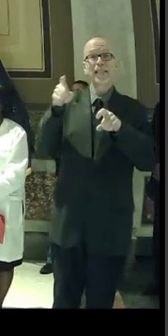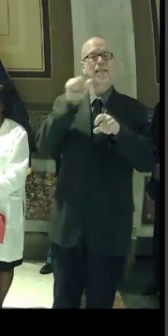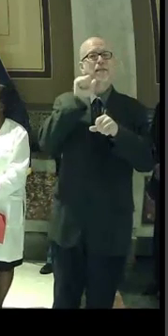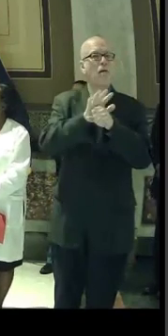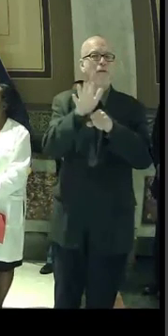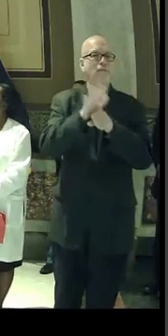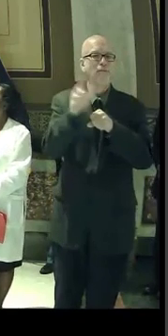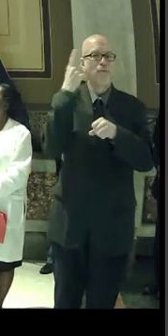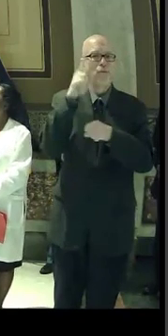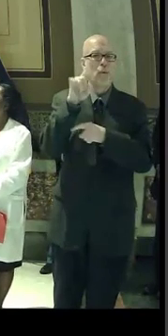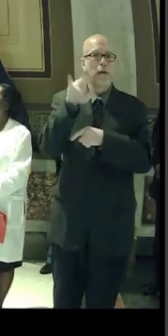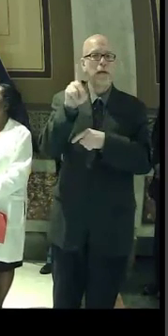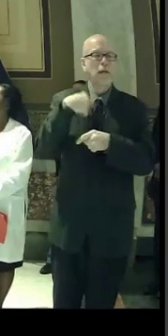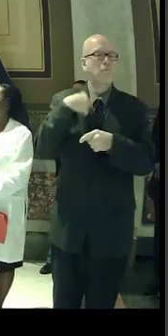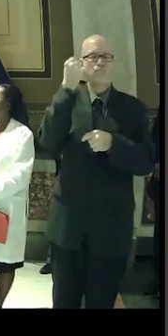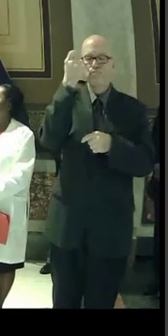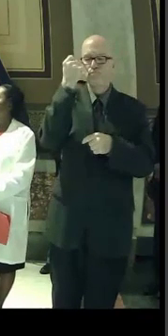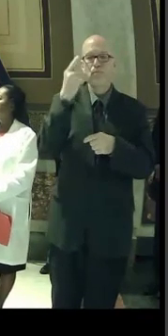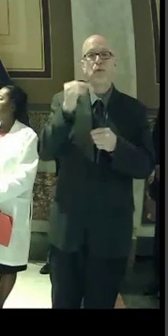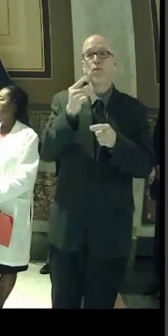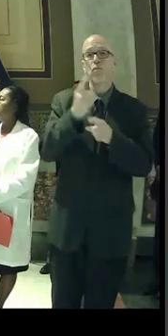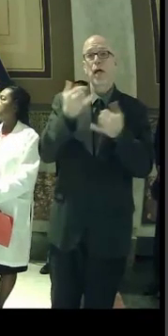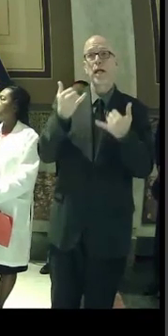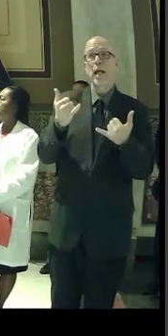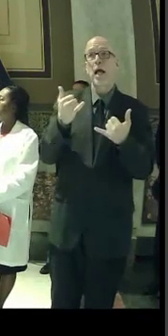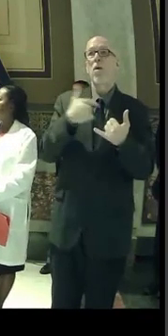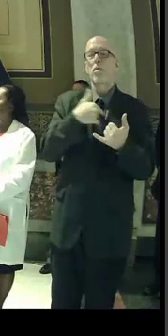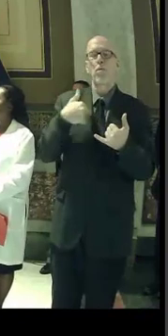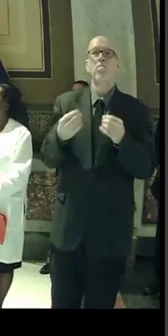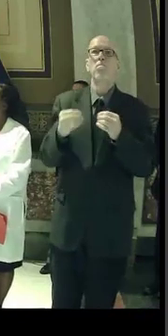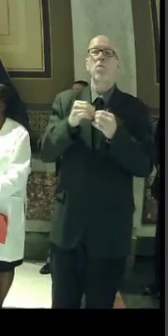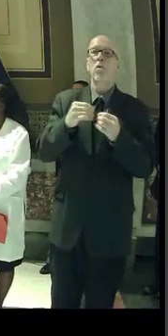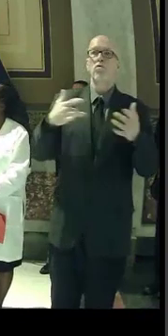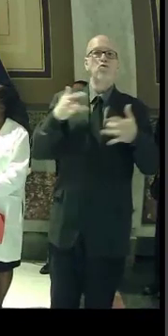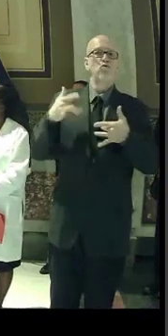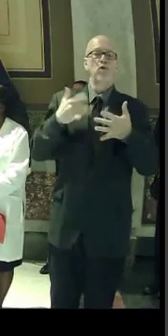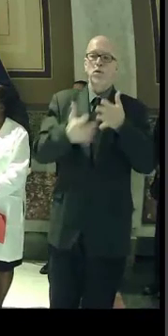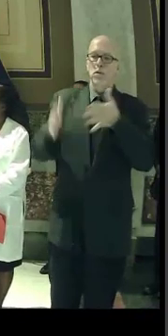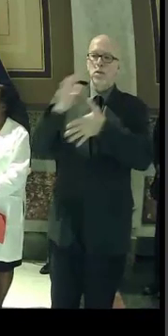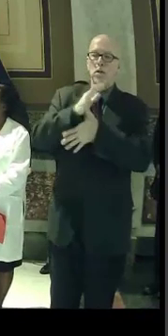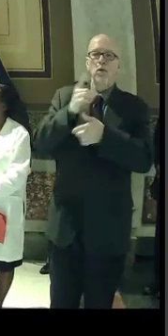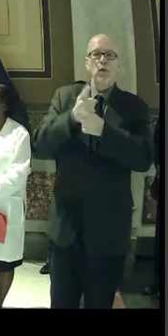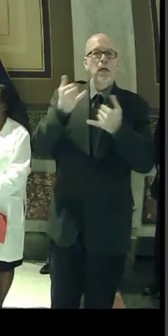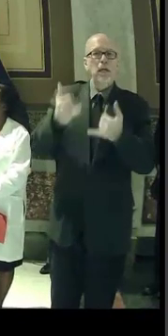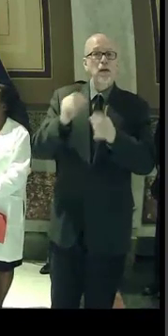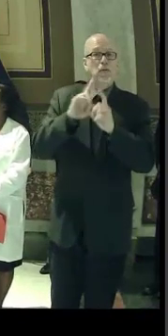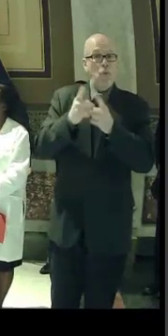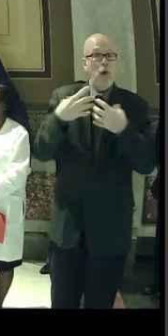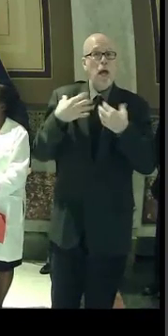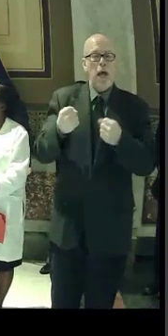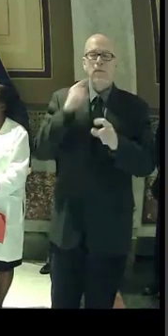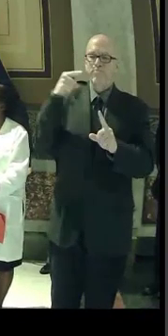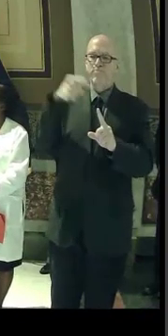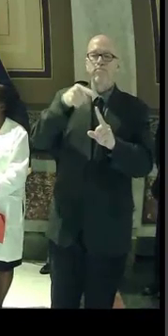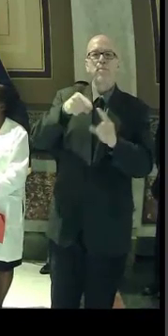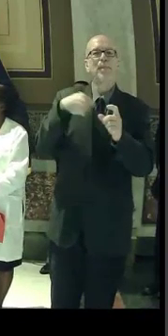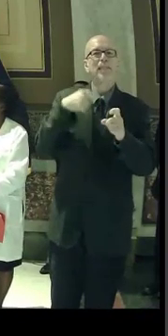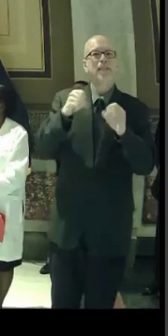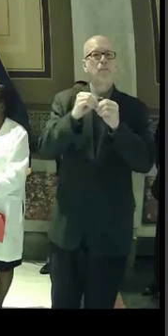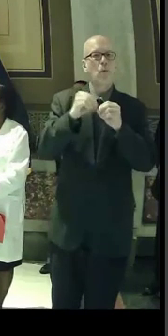concern for Hoosiers, and I want you to know there is no greater concern or greater priority for the Indiana State Department of Health than that. We